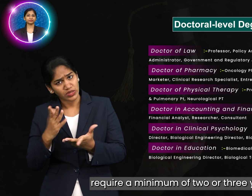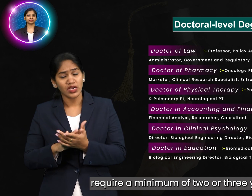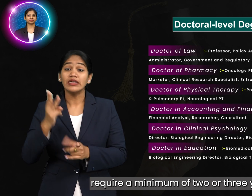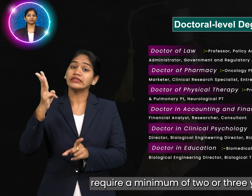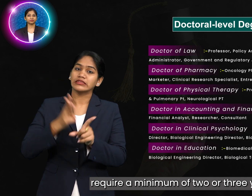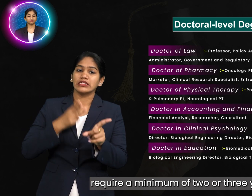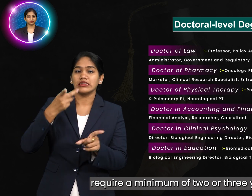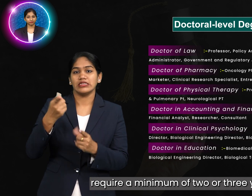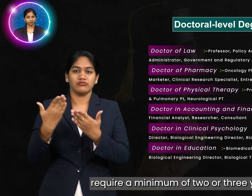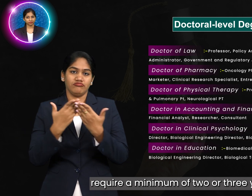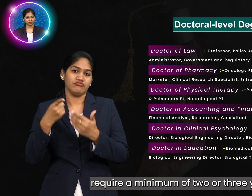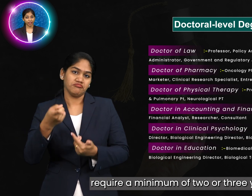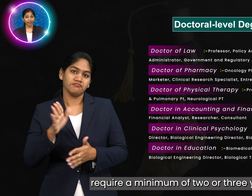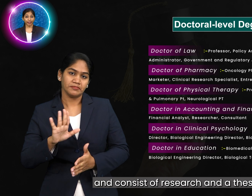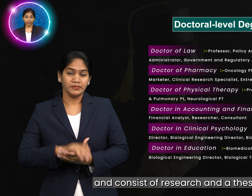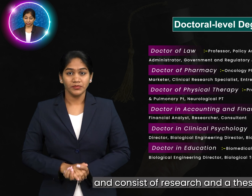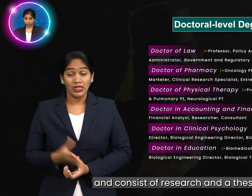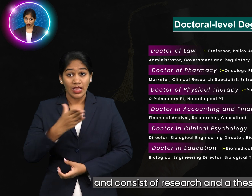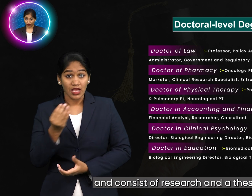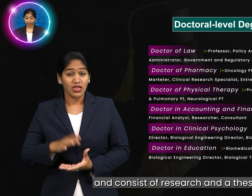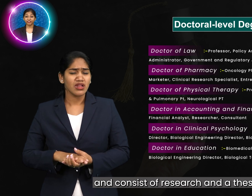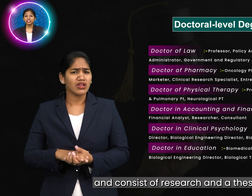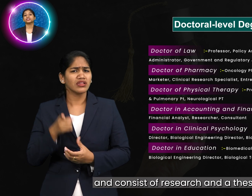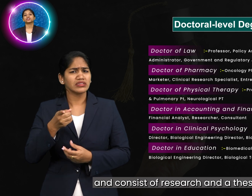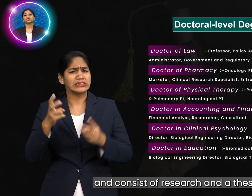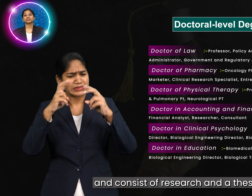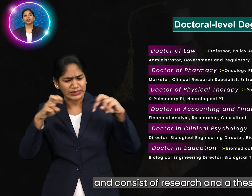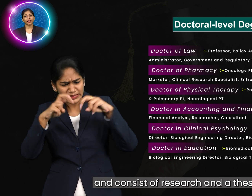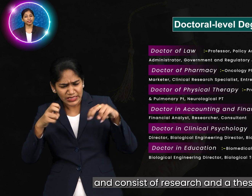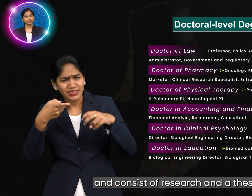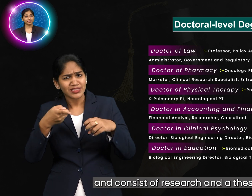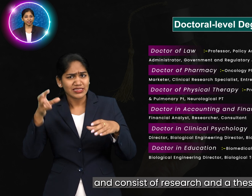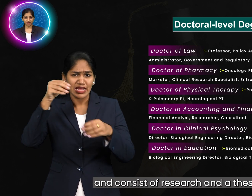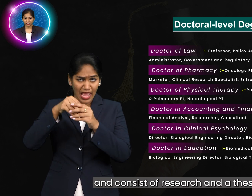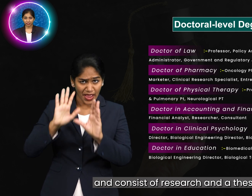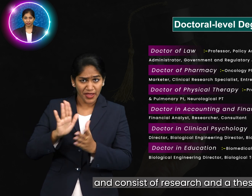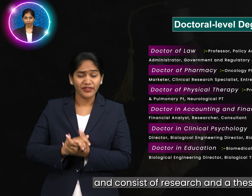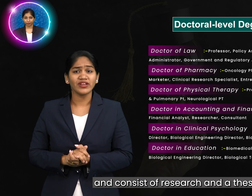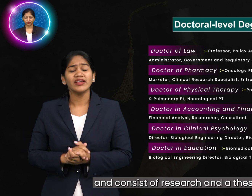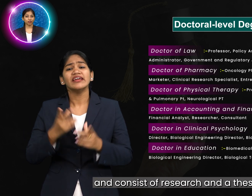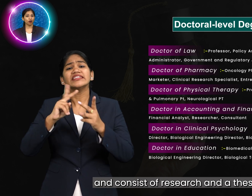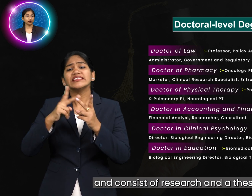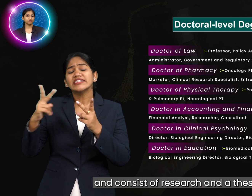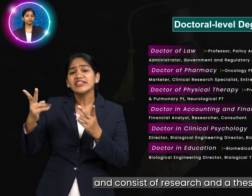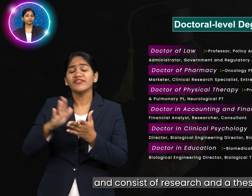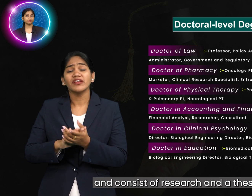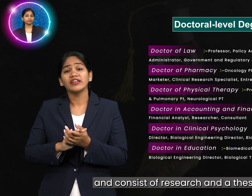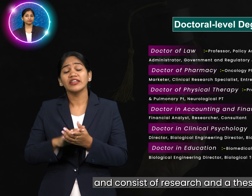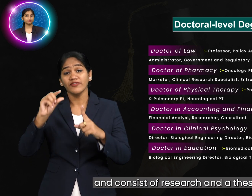and consist of research and thesis